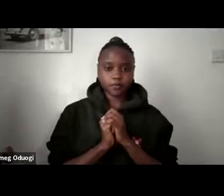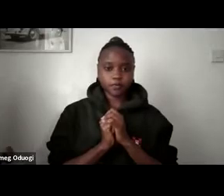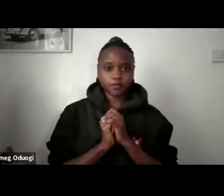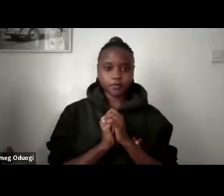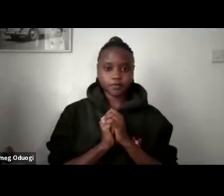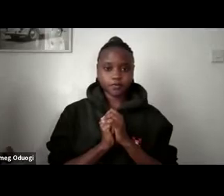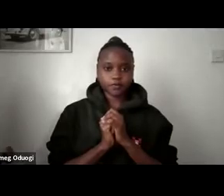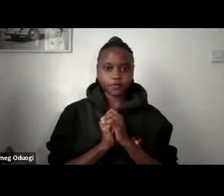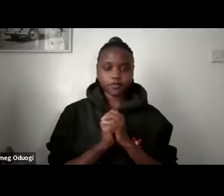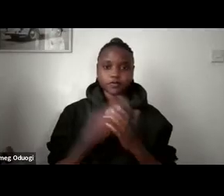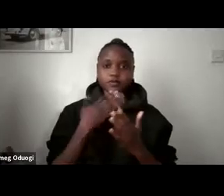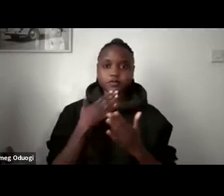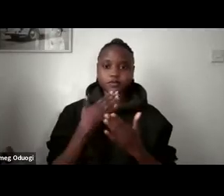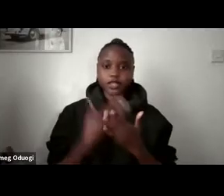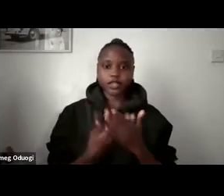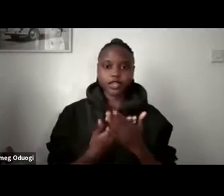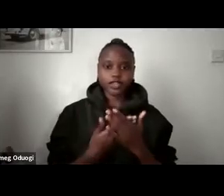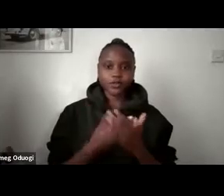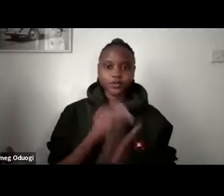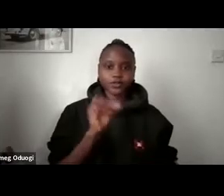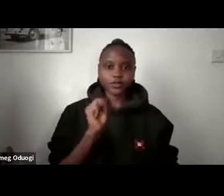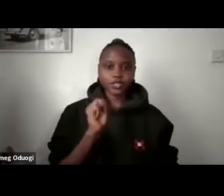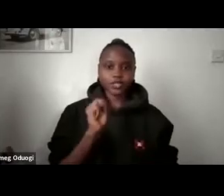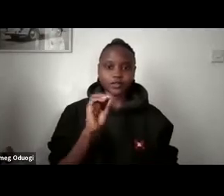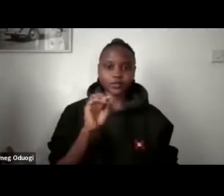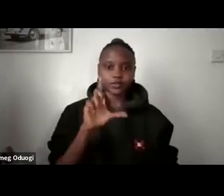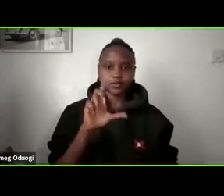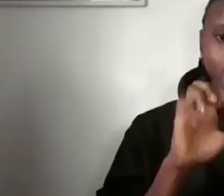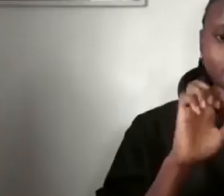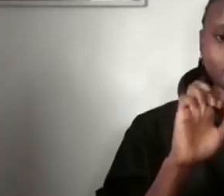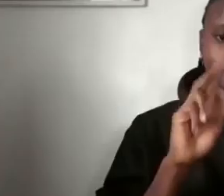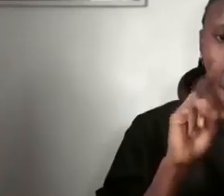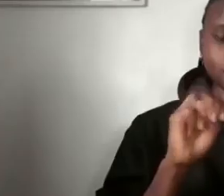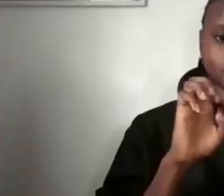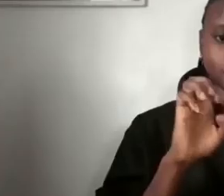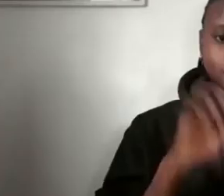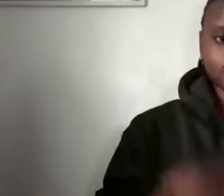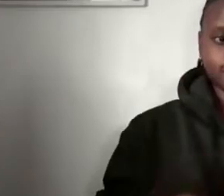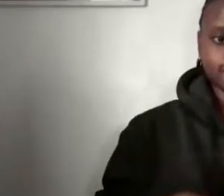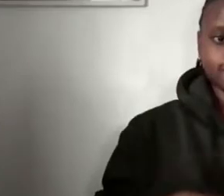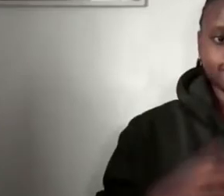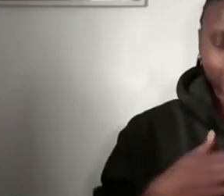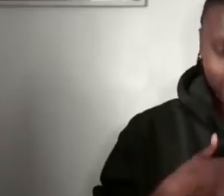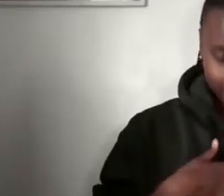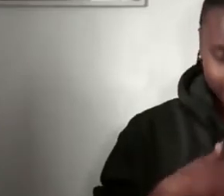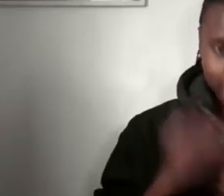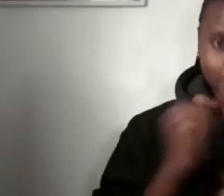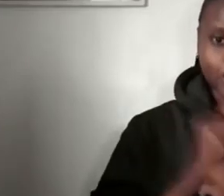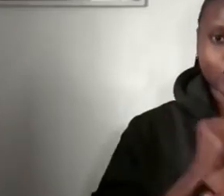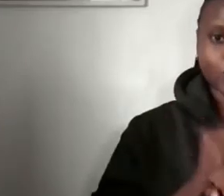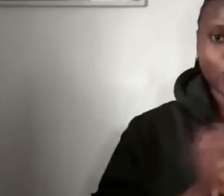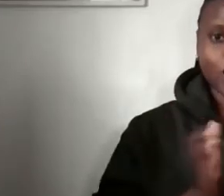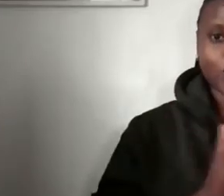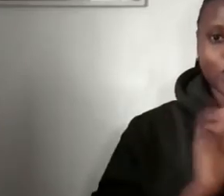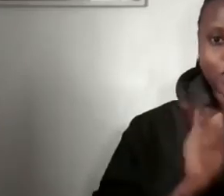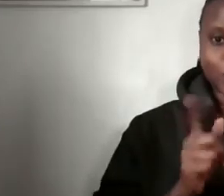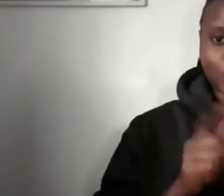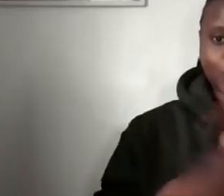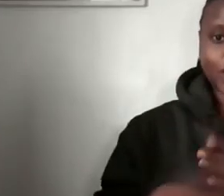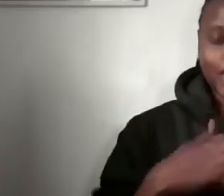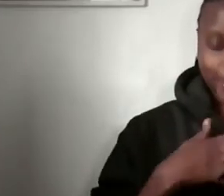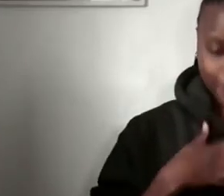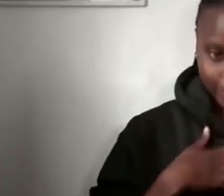Thank you very much, Soline. It's such a pleasure to work with you and such a pleasure to be able